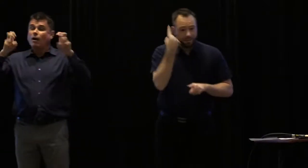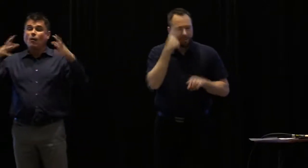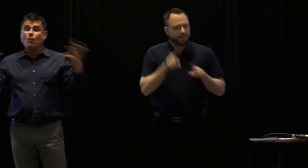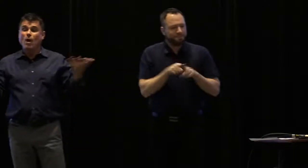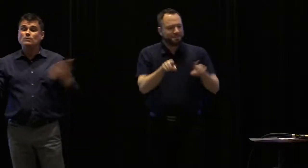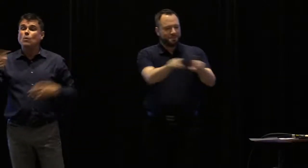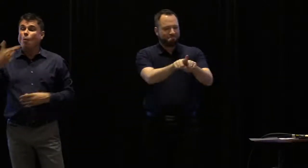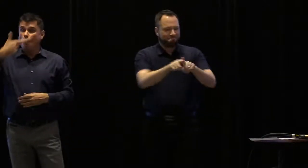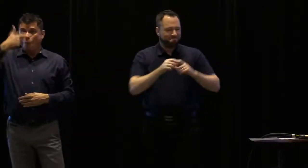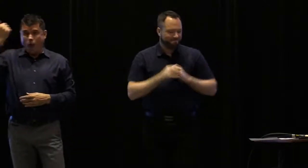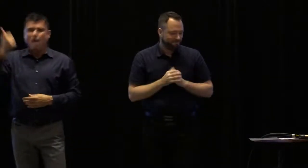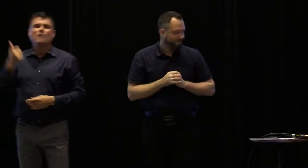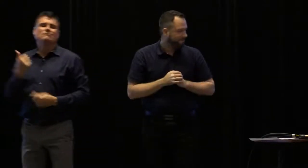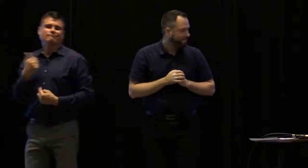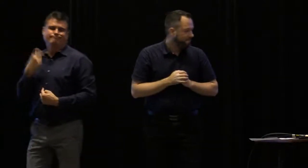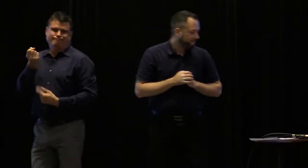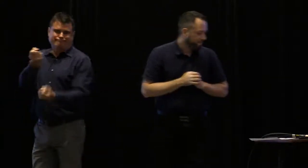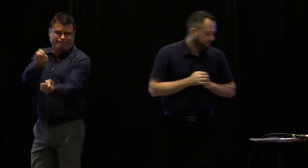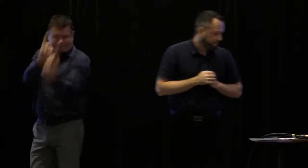understand.